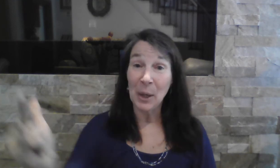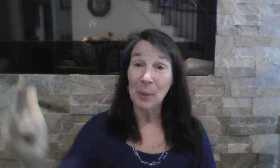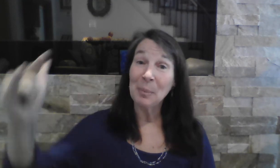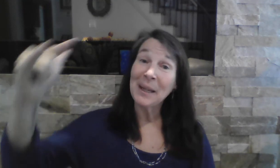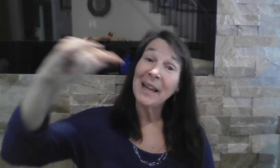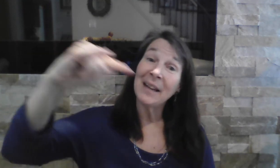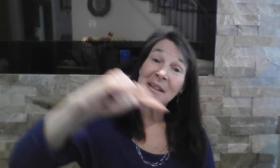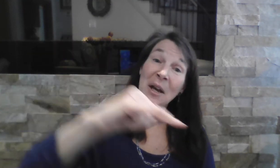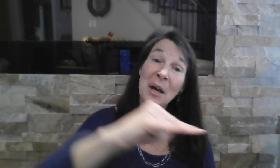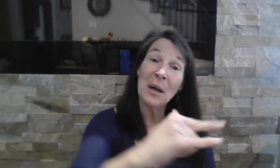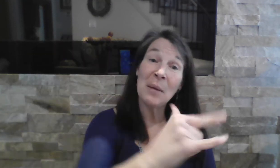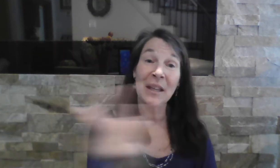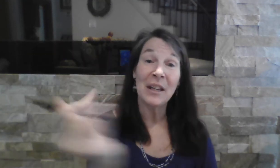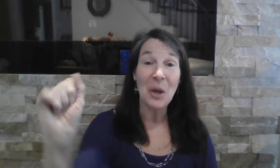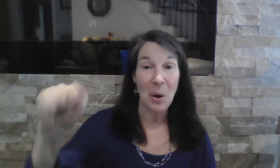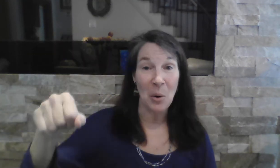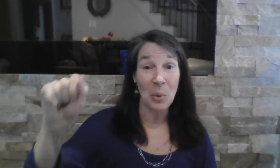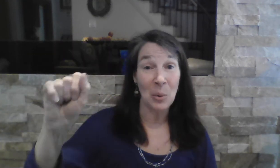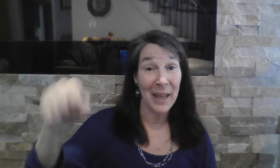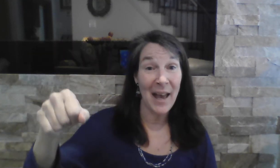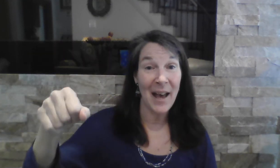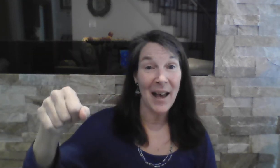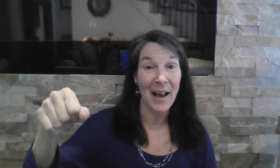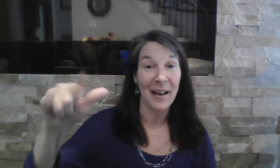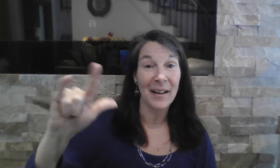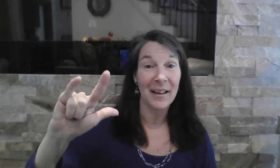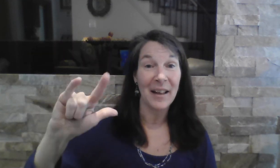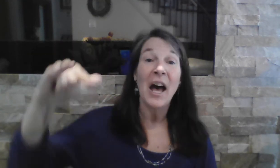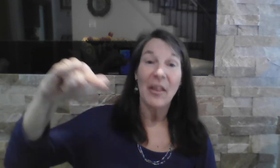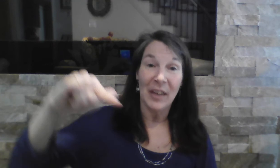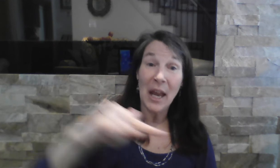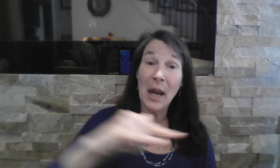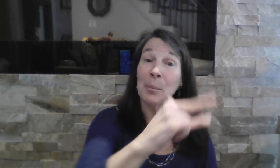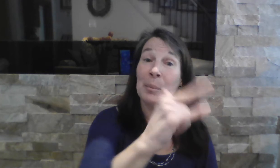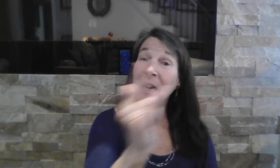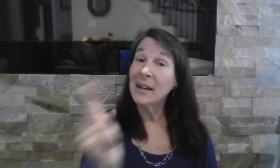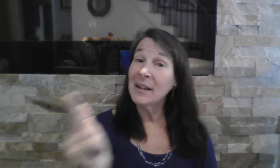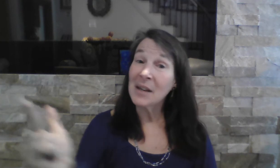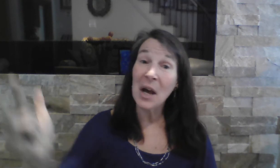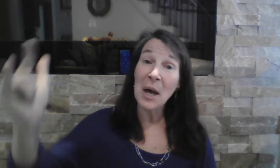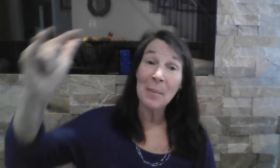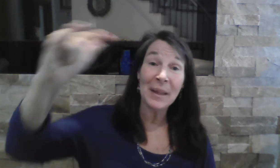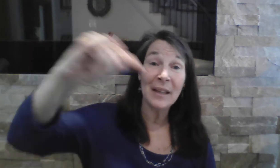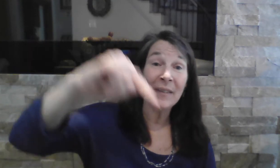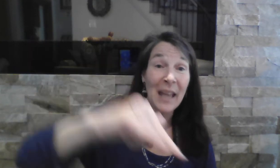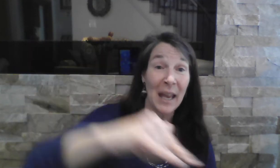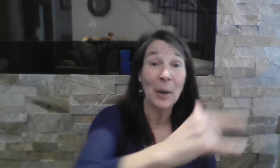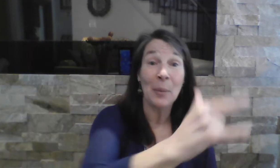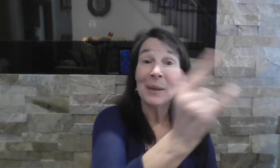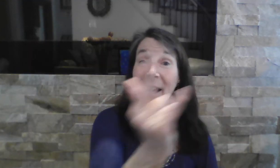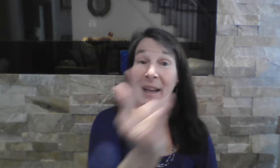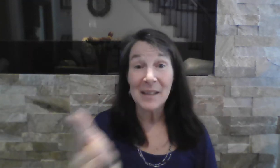airplane is coming oh yeah the airplane is coming the airplane is